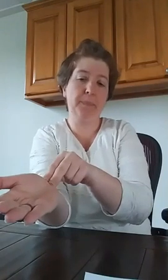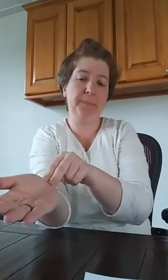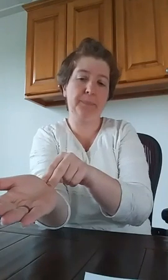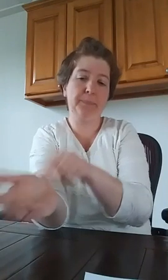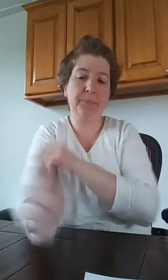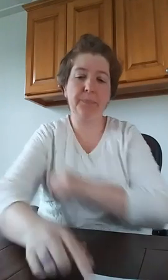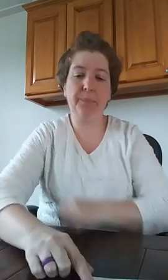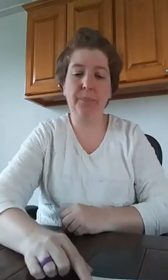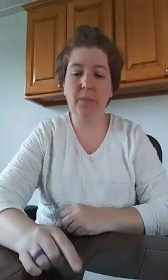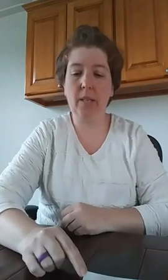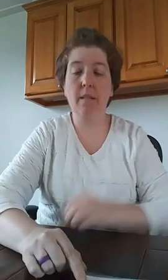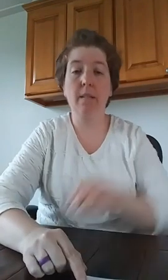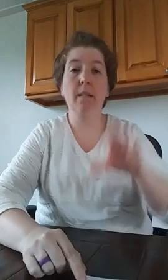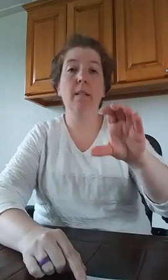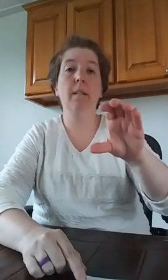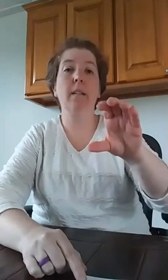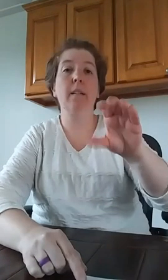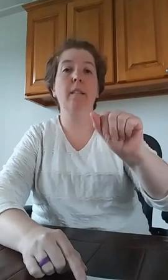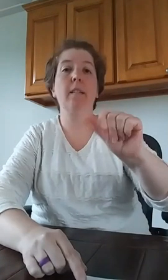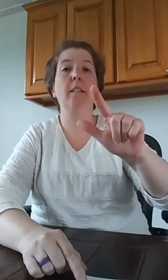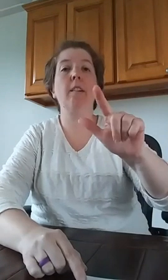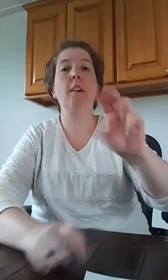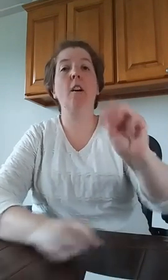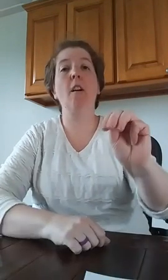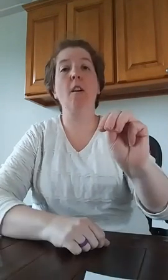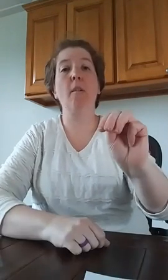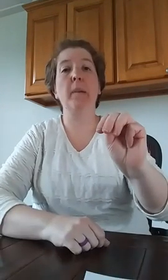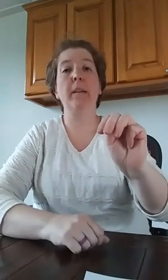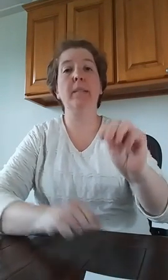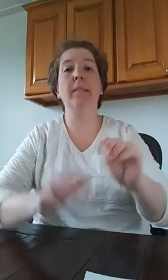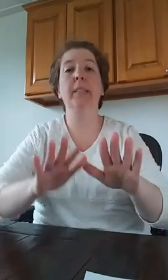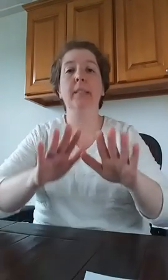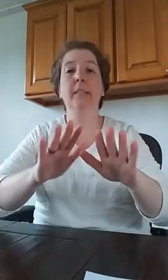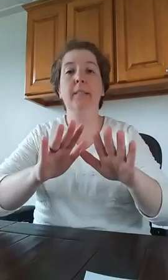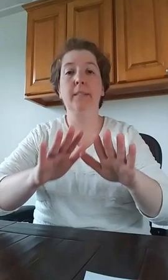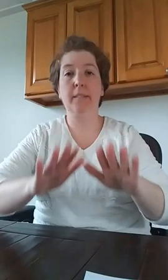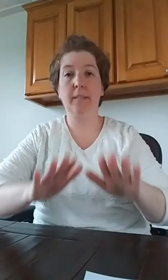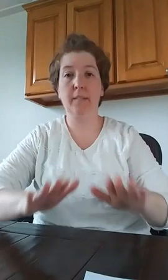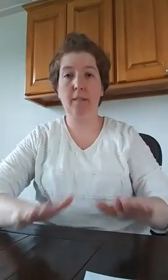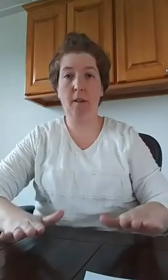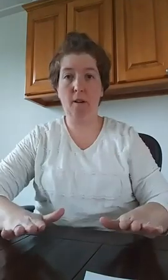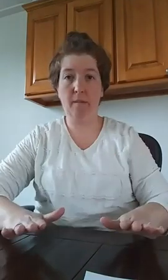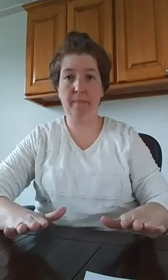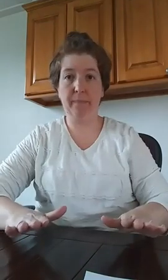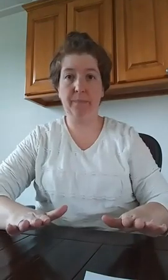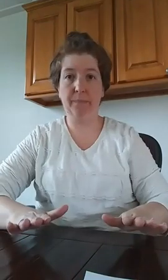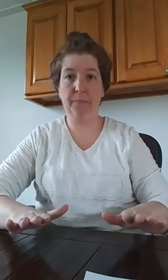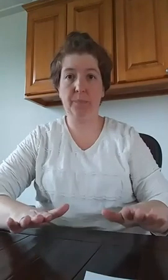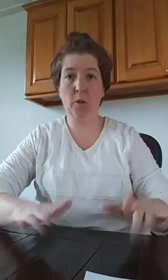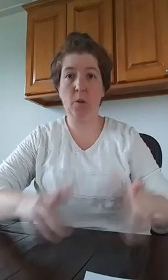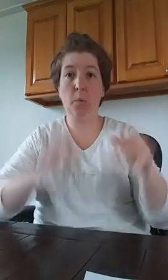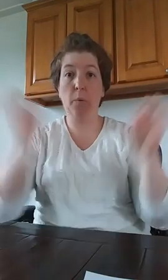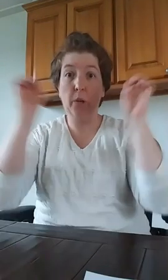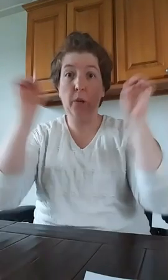calm calm calm when we're in